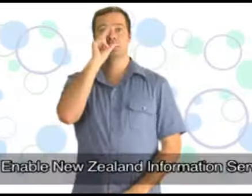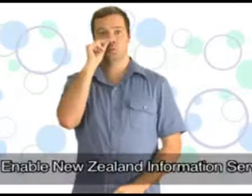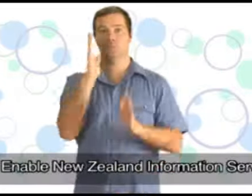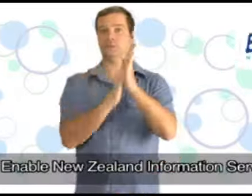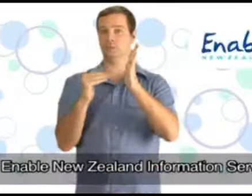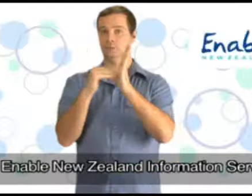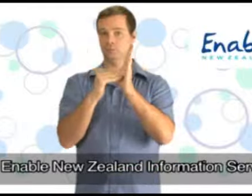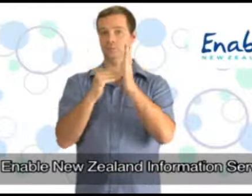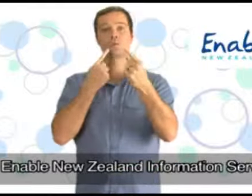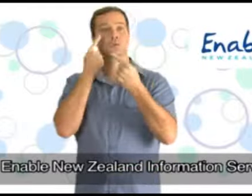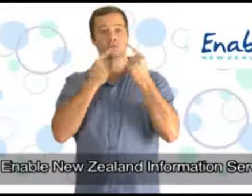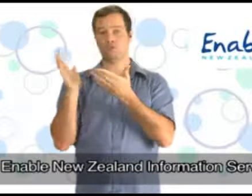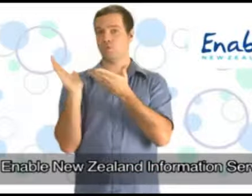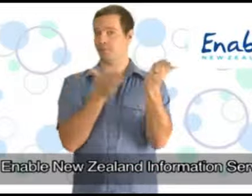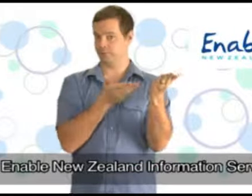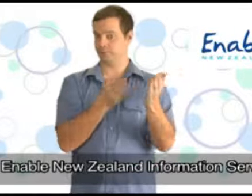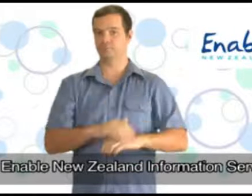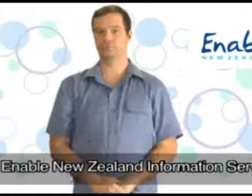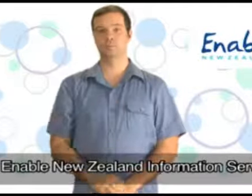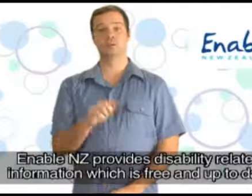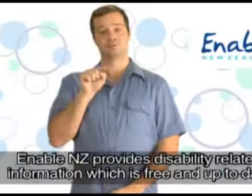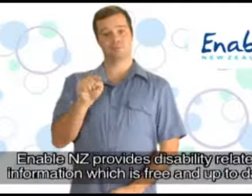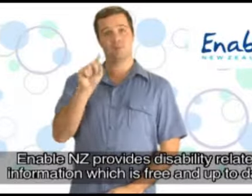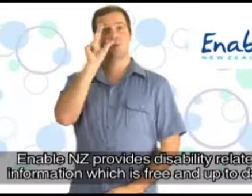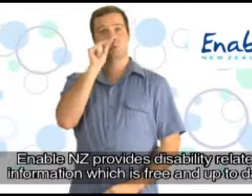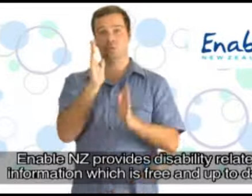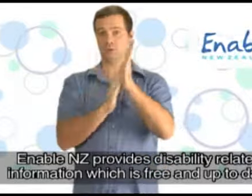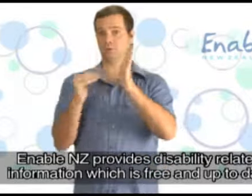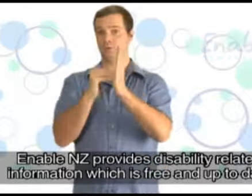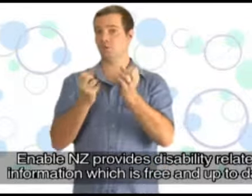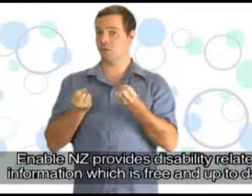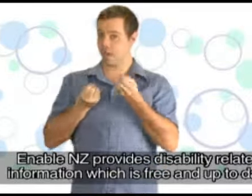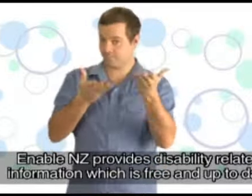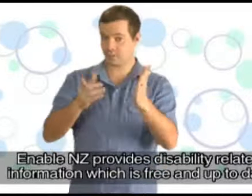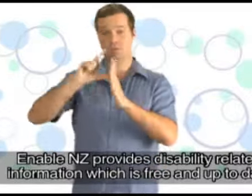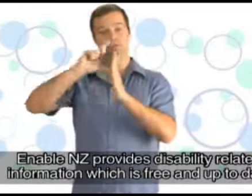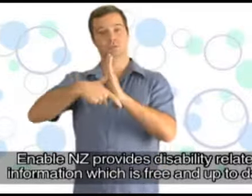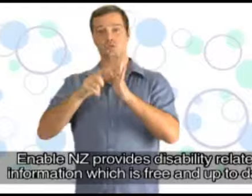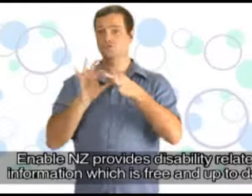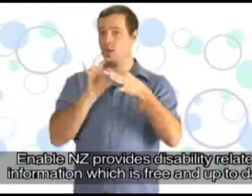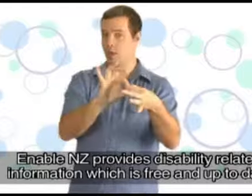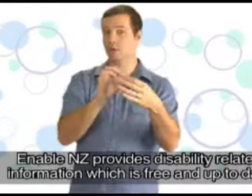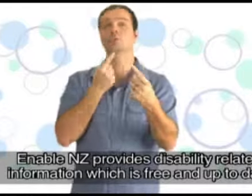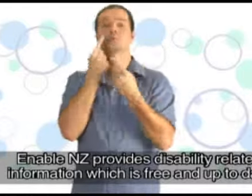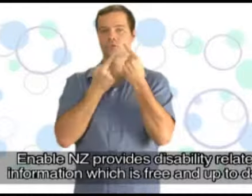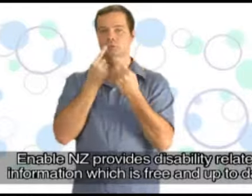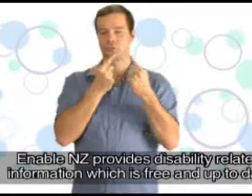Enable New Zealand Information Services. Enable New Zealand provides disability-related information which is free and up-to-date.